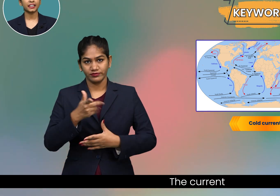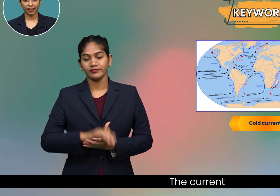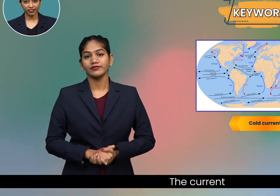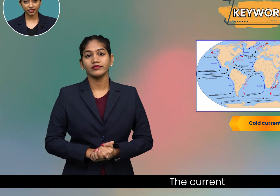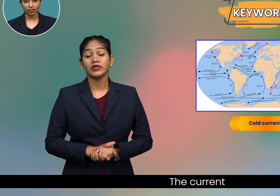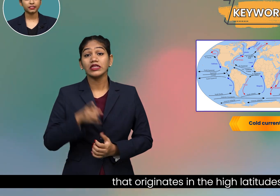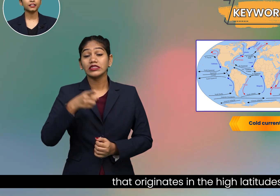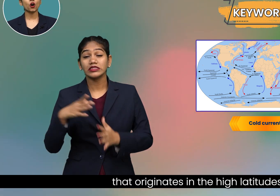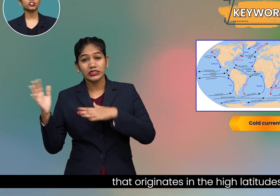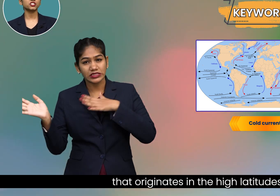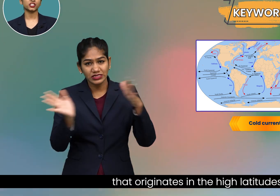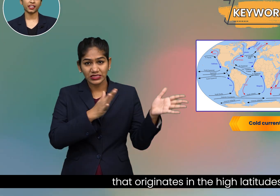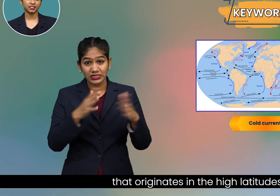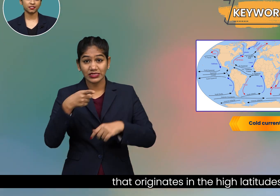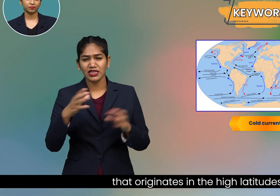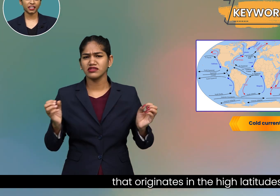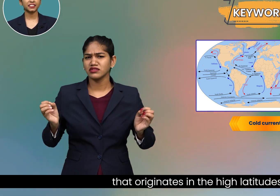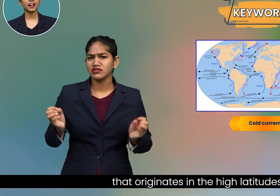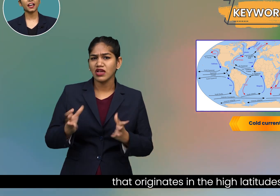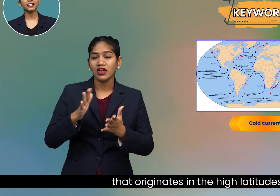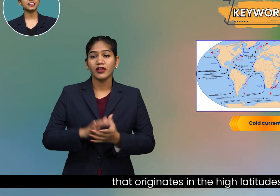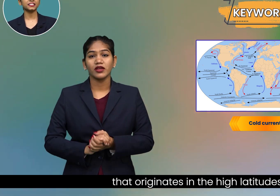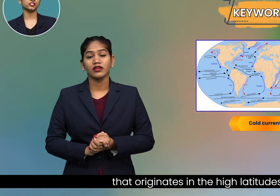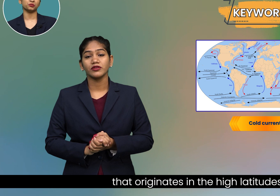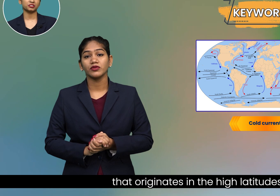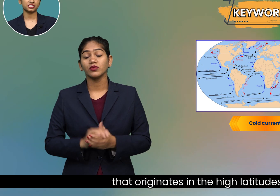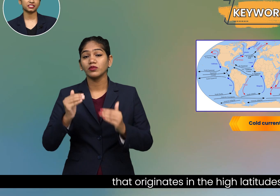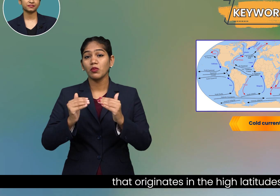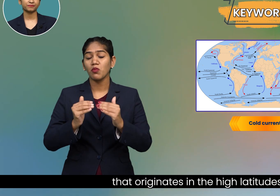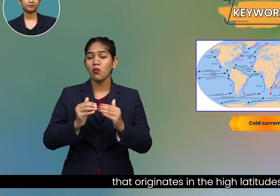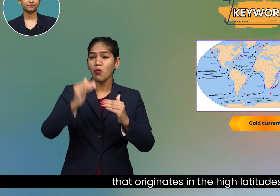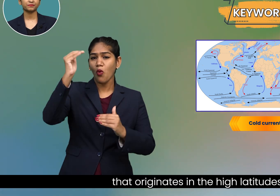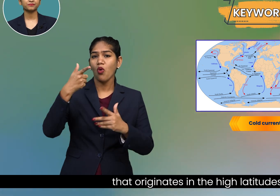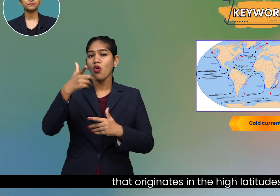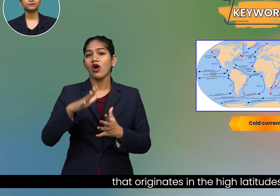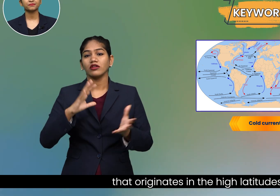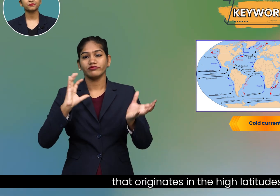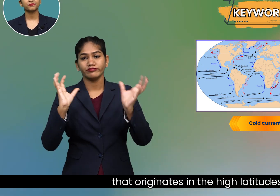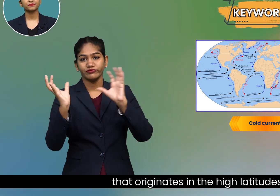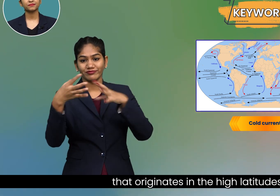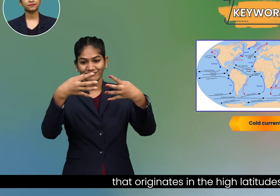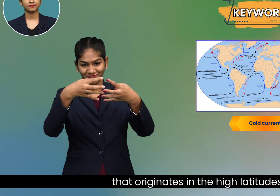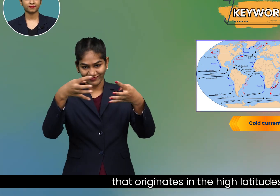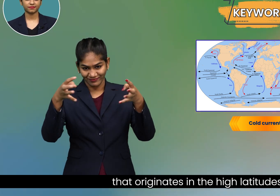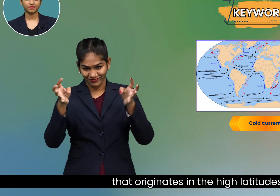the current that originates in the high latitudes.